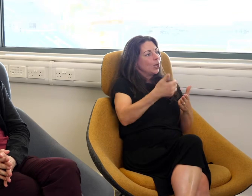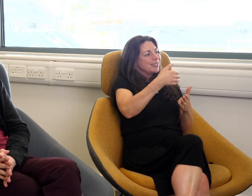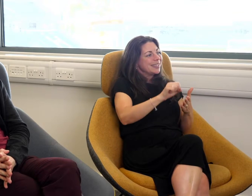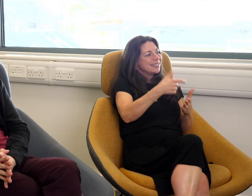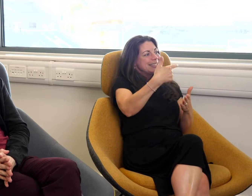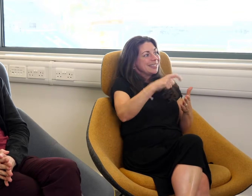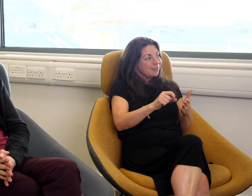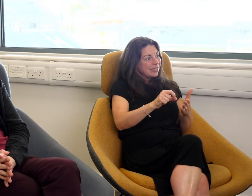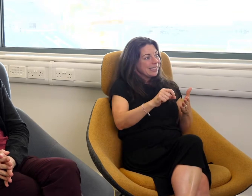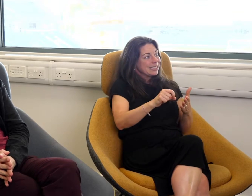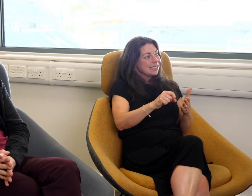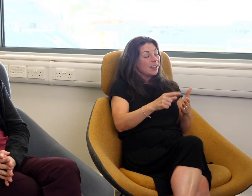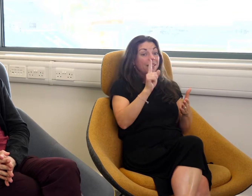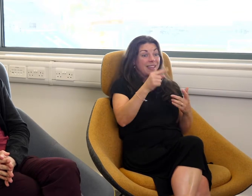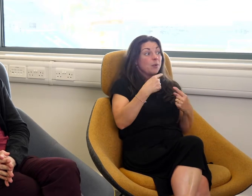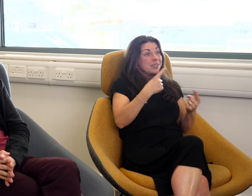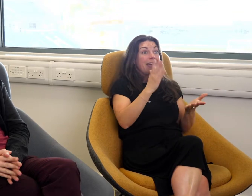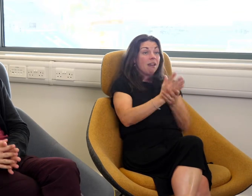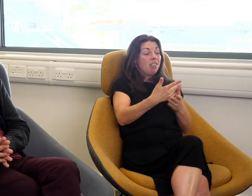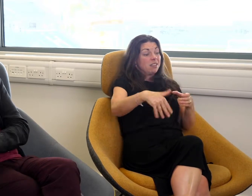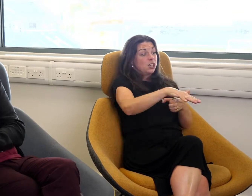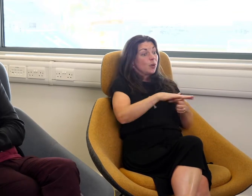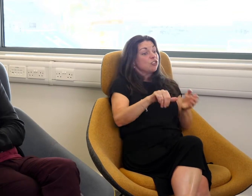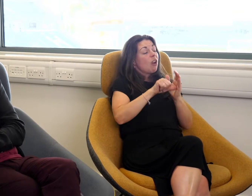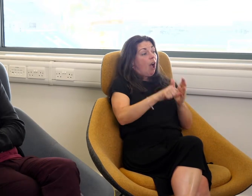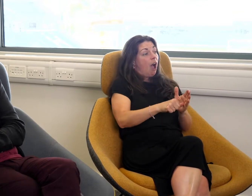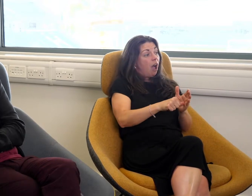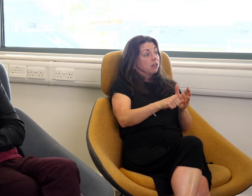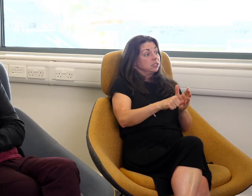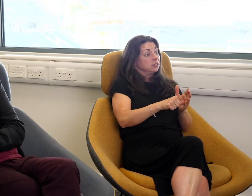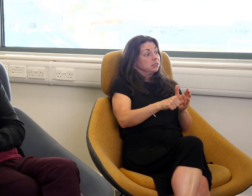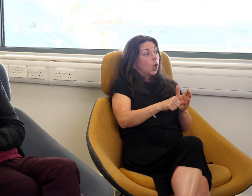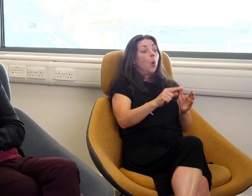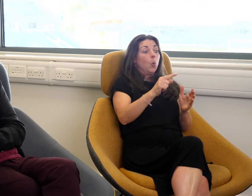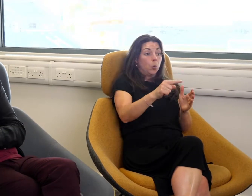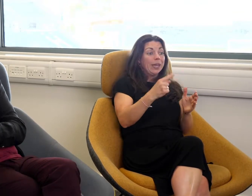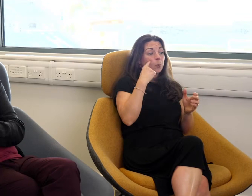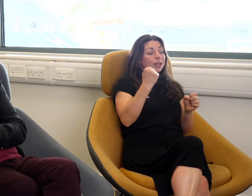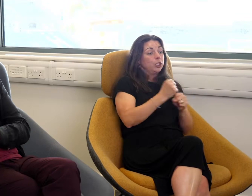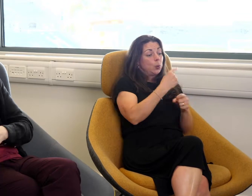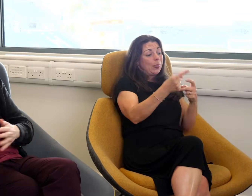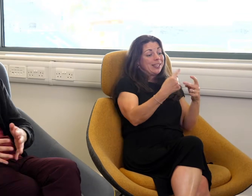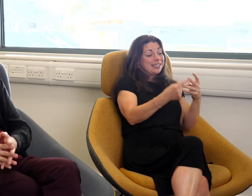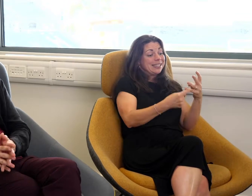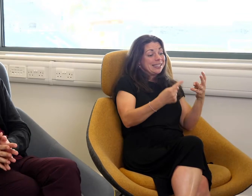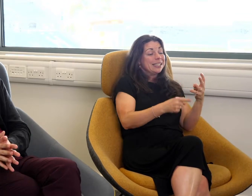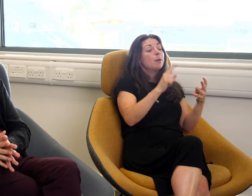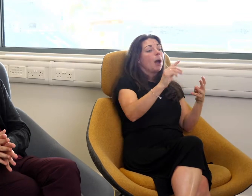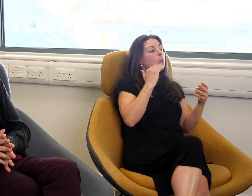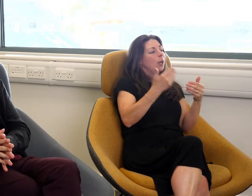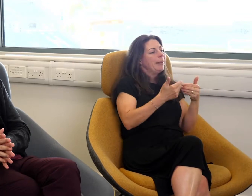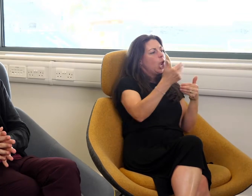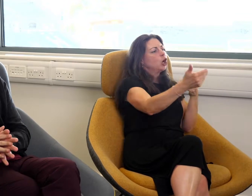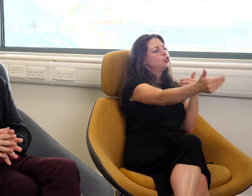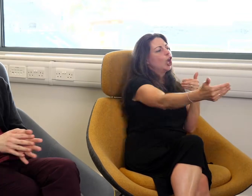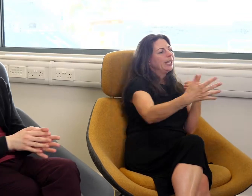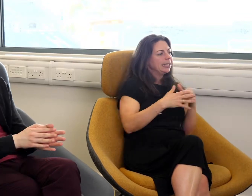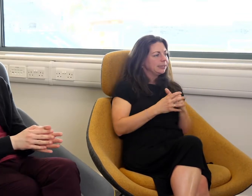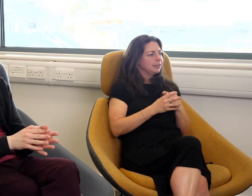look, this is really hard. Here's the way we think we're going to deal with it. Labour might say one thing, the Conservatives will say, well, we want to deal with it this other way.